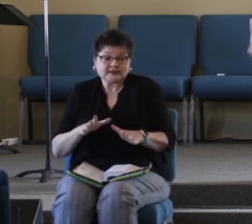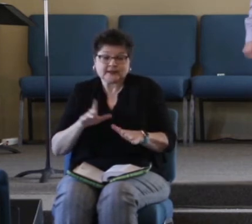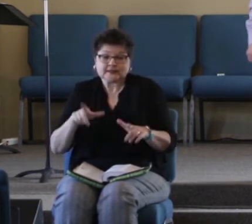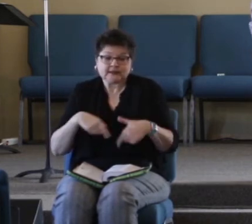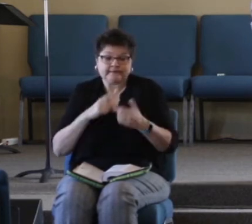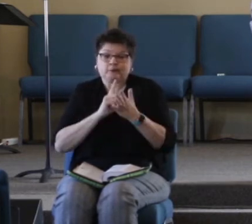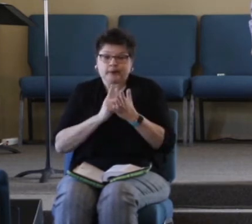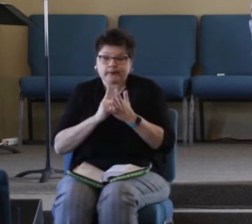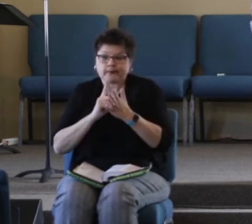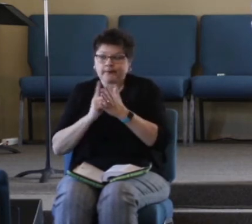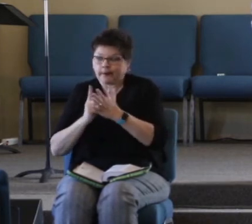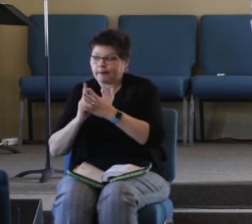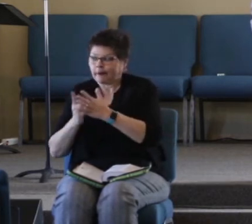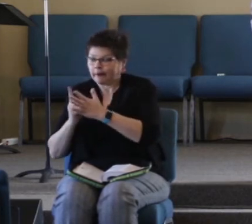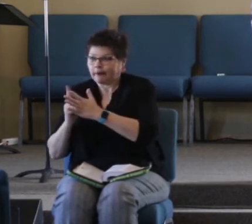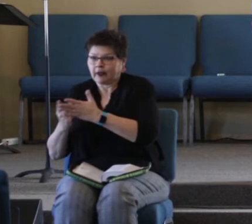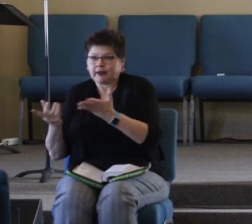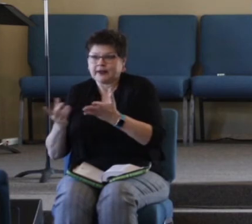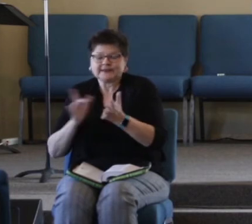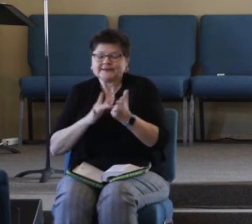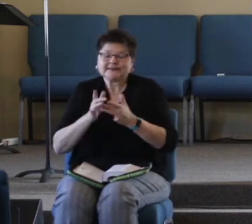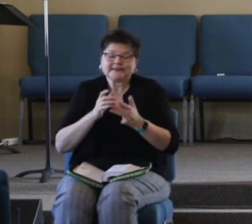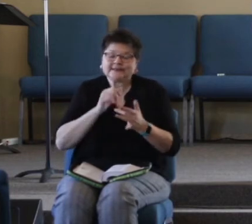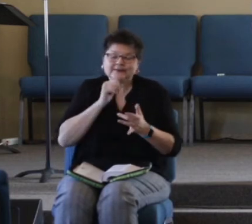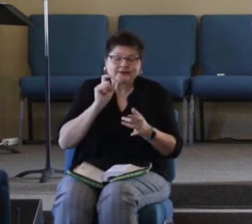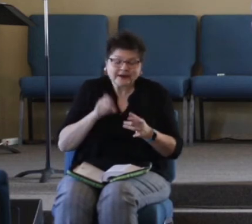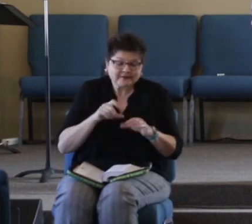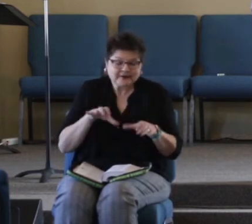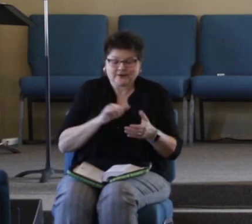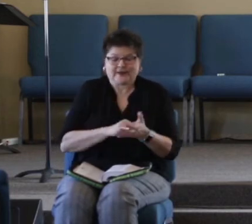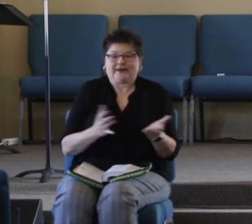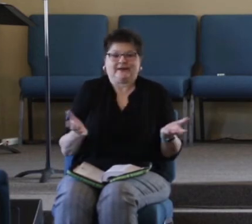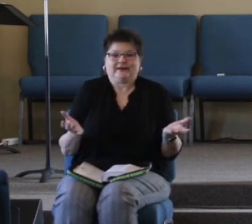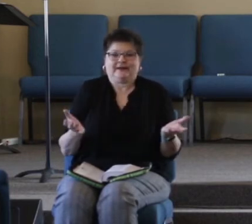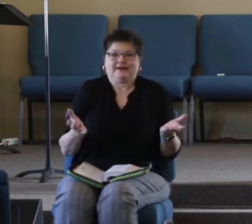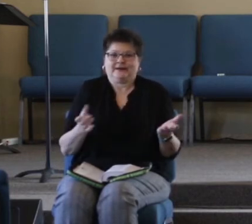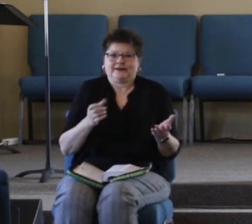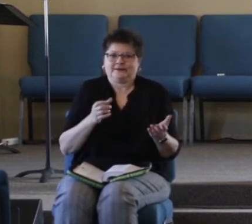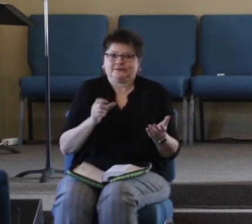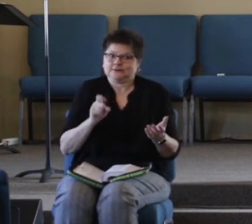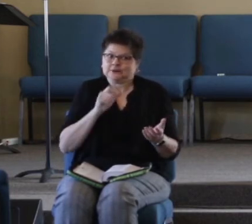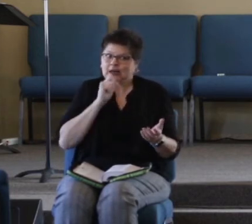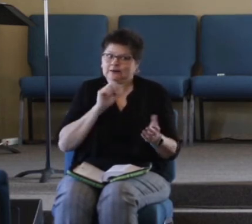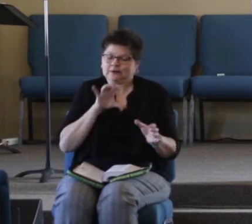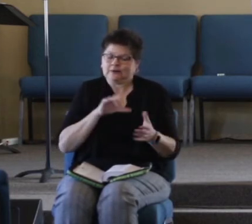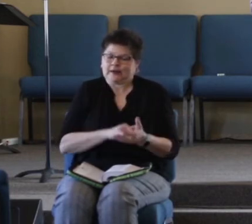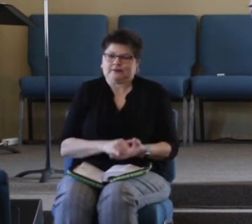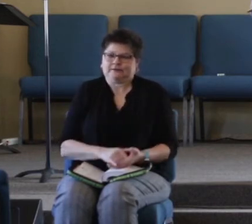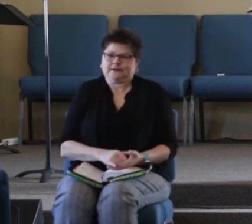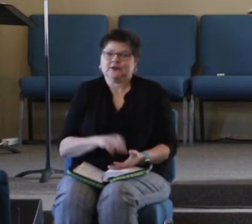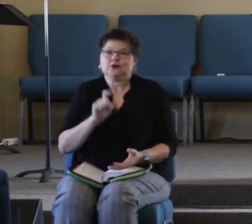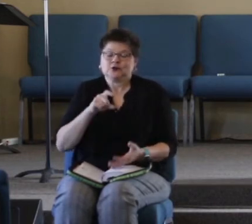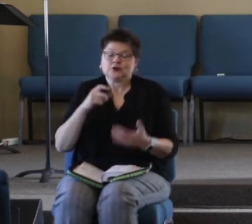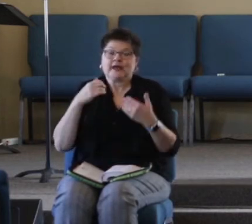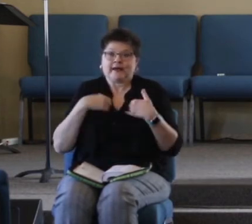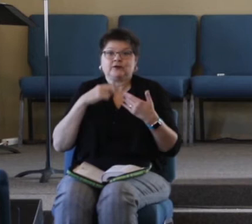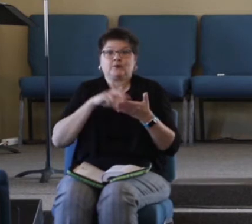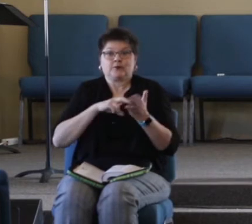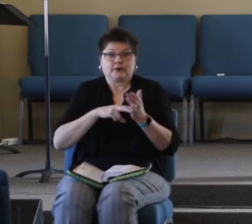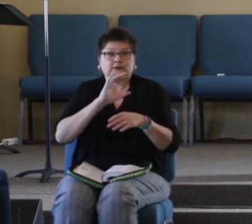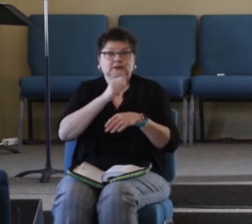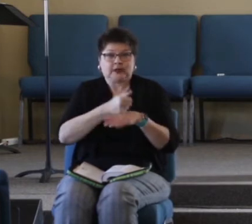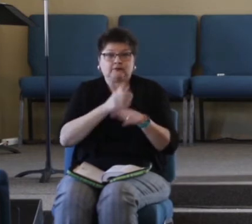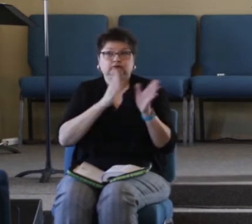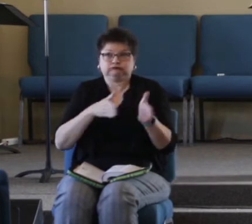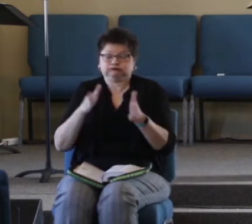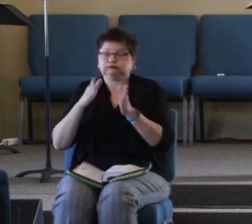moment. And Jesus says, you don't got to do that. Matter of fact, you shouldn't do that. You should have the purpose and plan